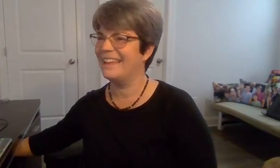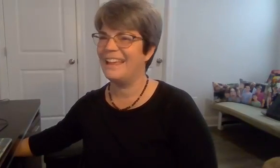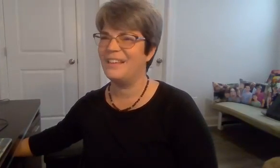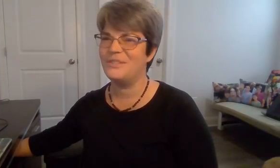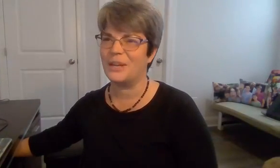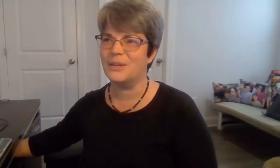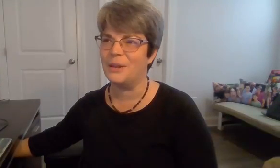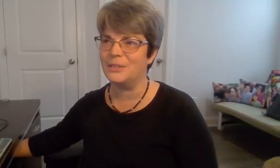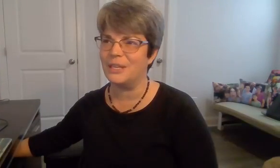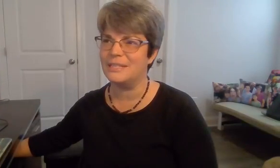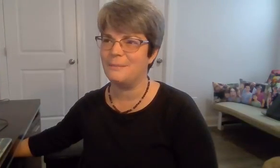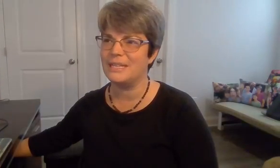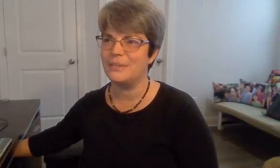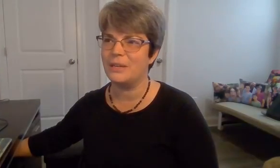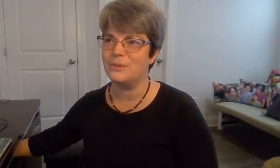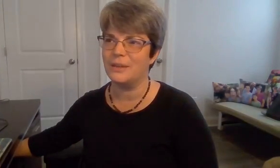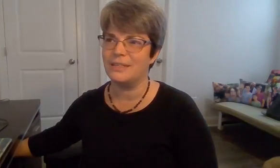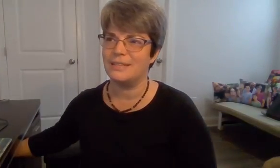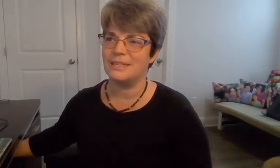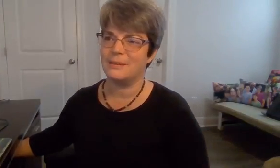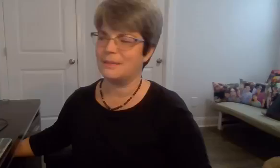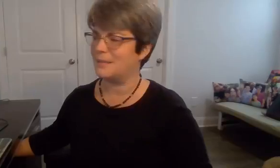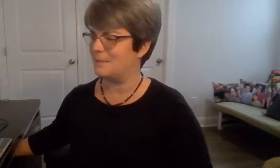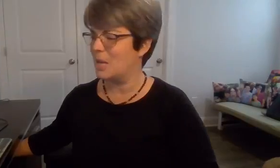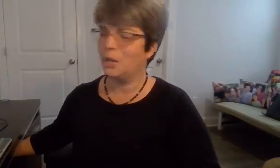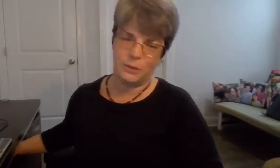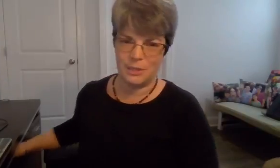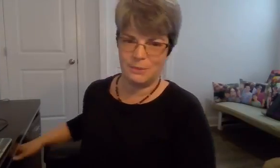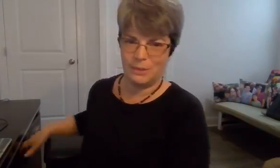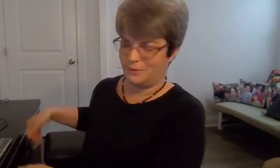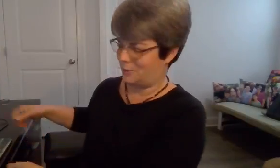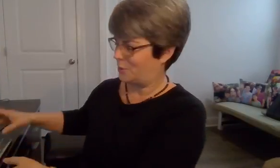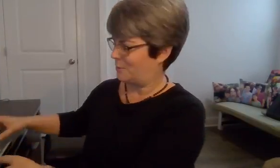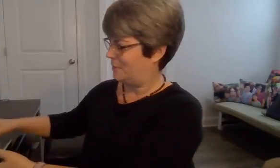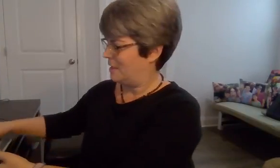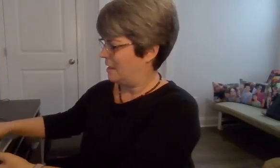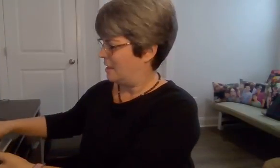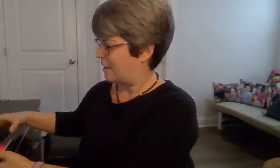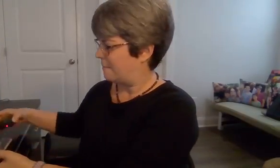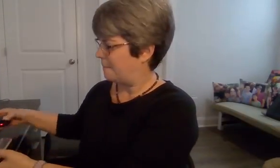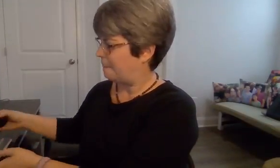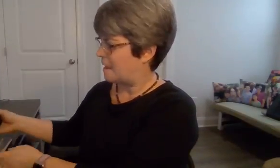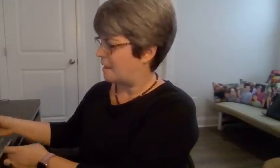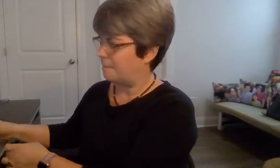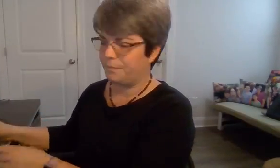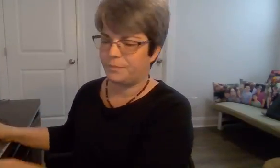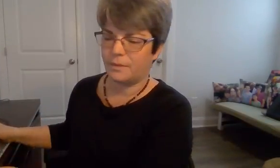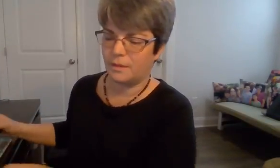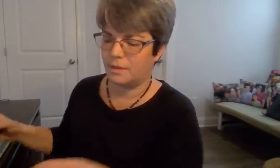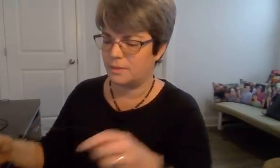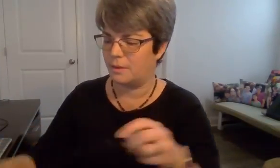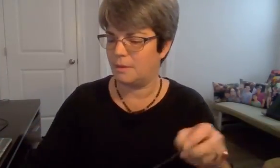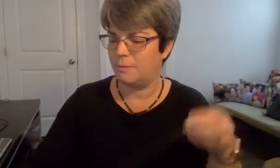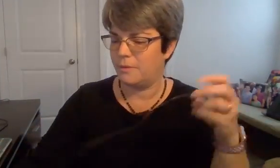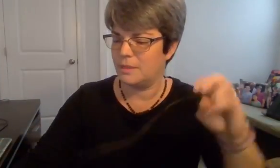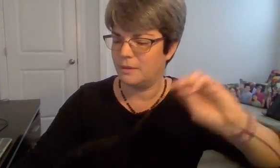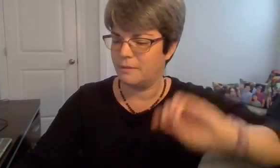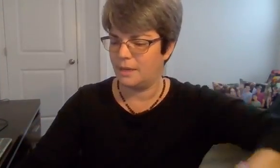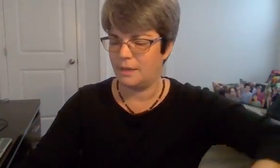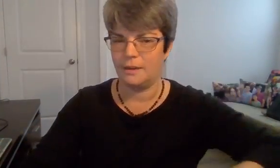I love technology. It's amazing we can do all these things, but sometimes creates a bit of a trouble. Okay, so I'm gonna move this over here.